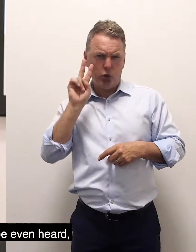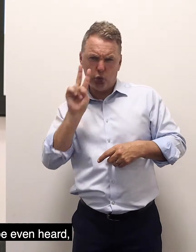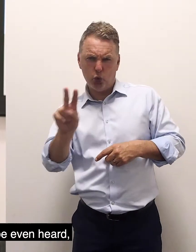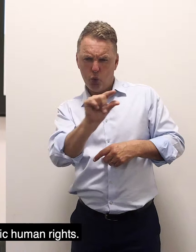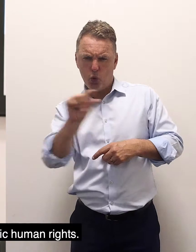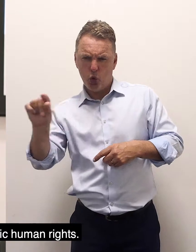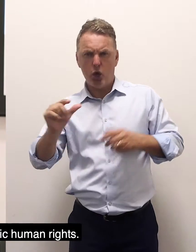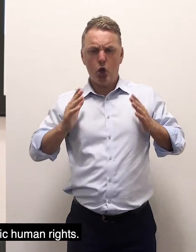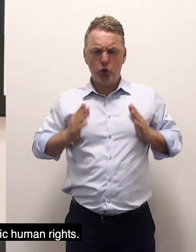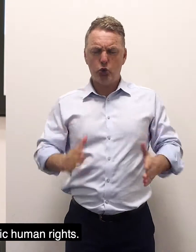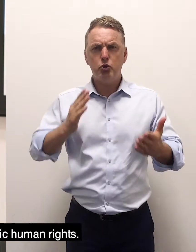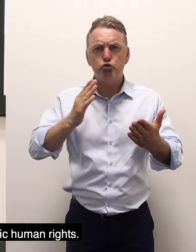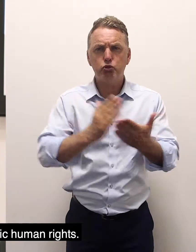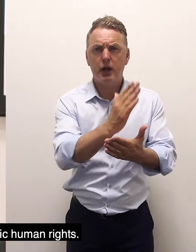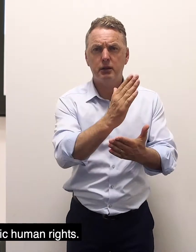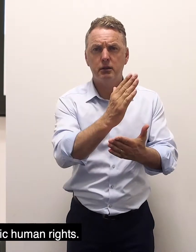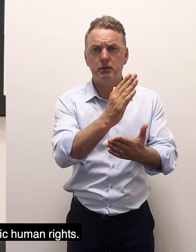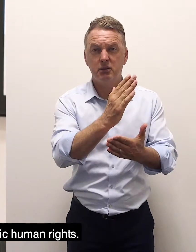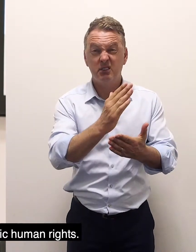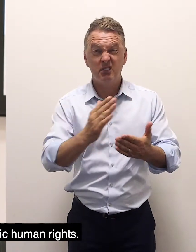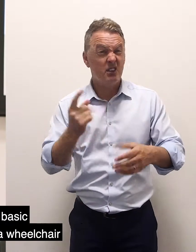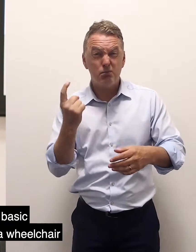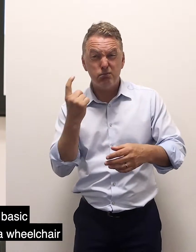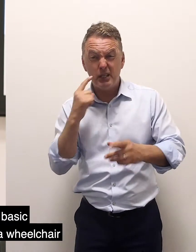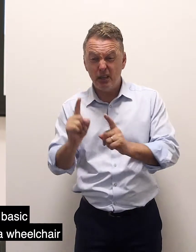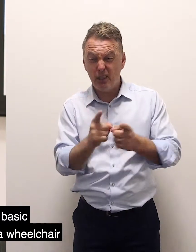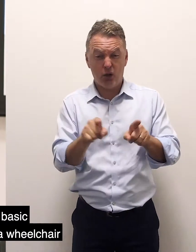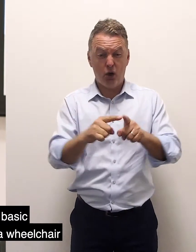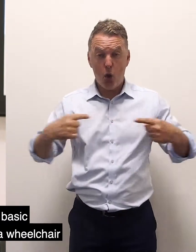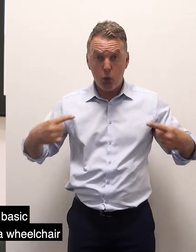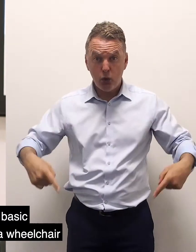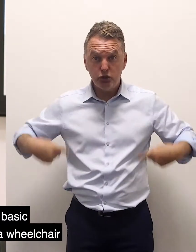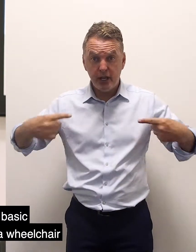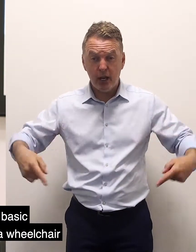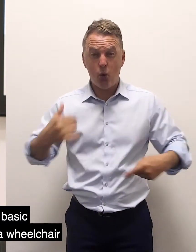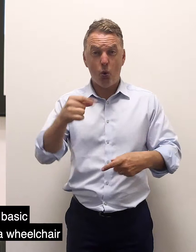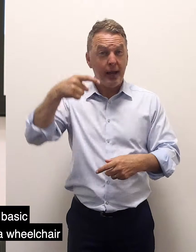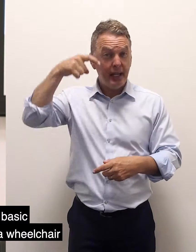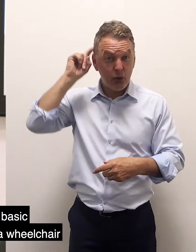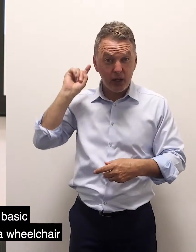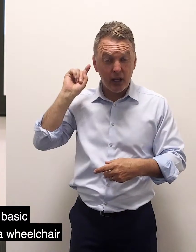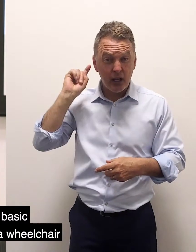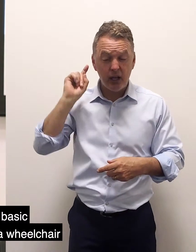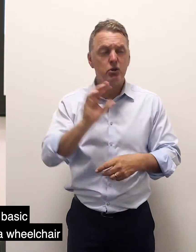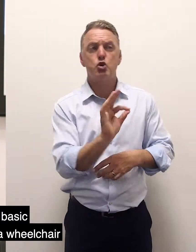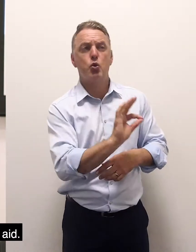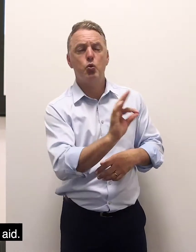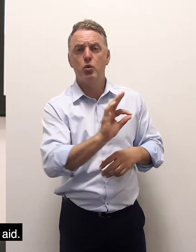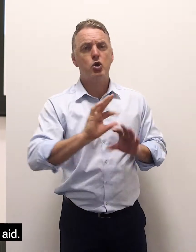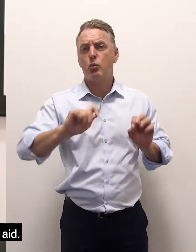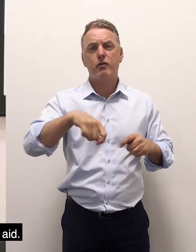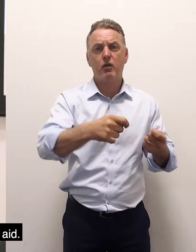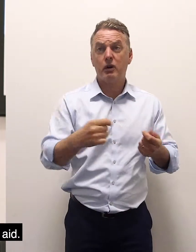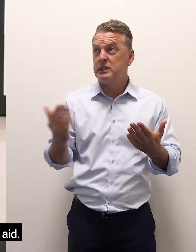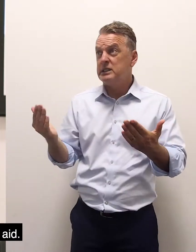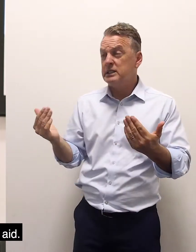Sometimes you may have even heard people were denied basic human rights, lack of really basic equipment such as a